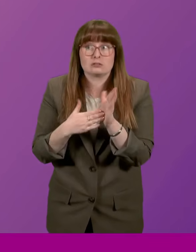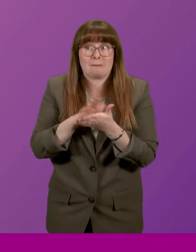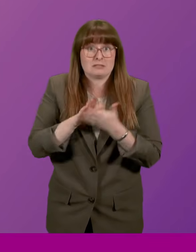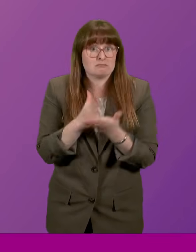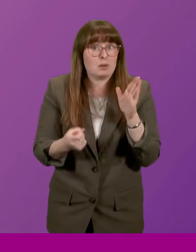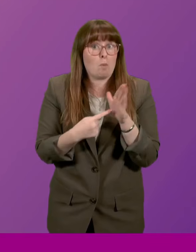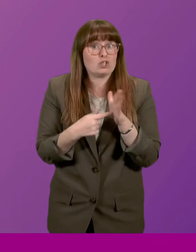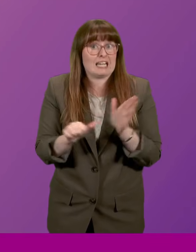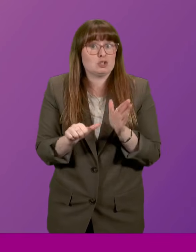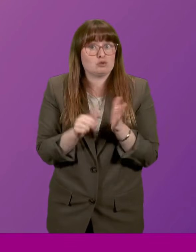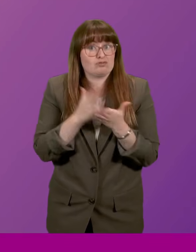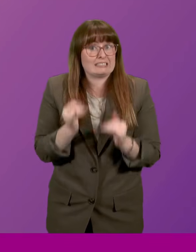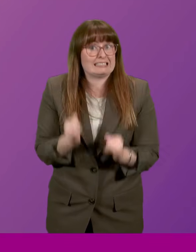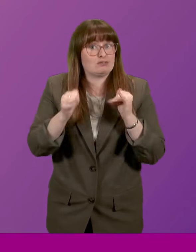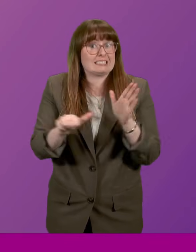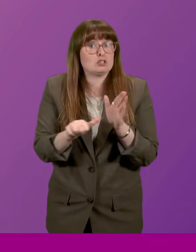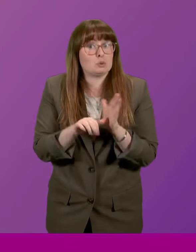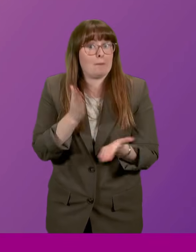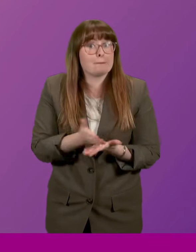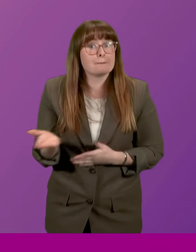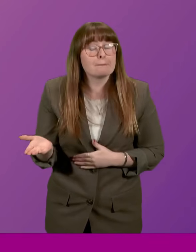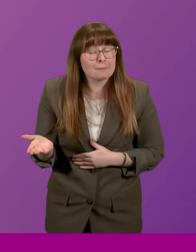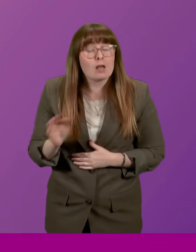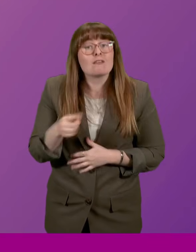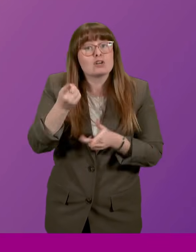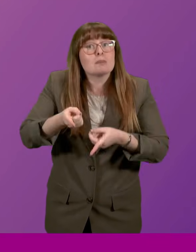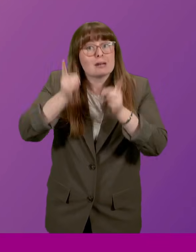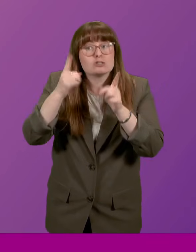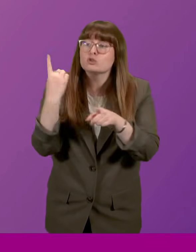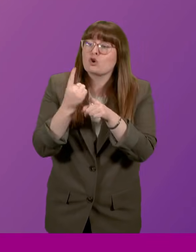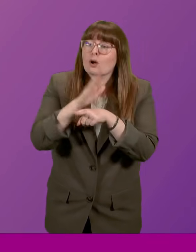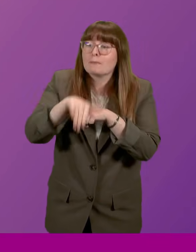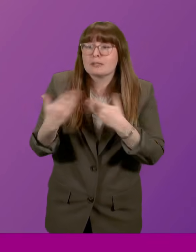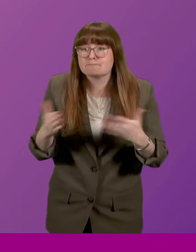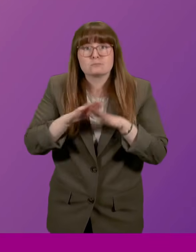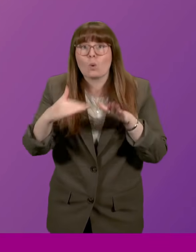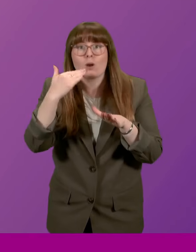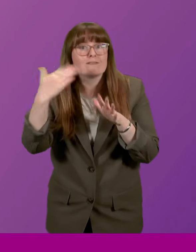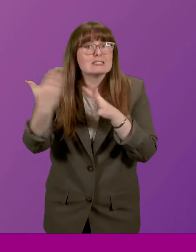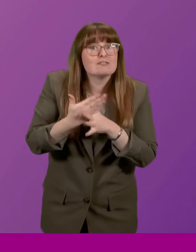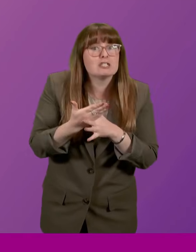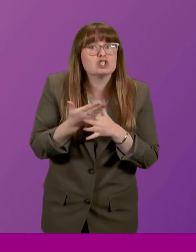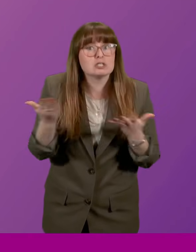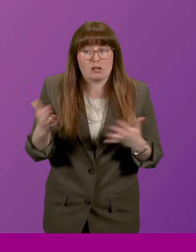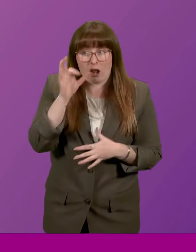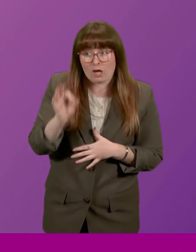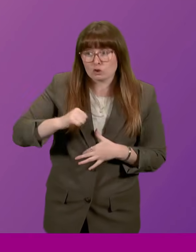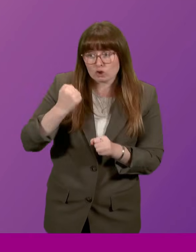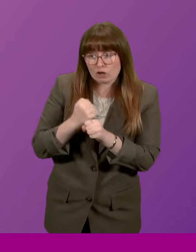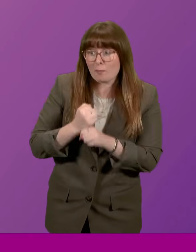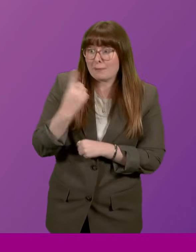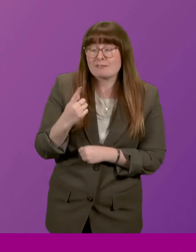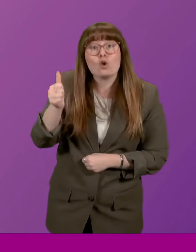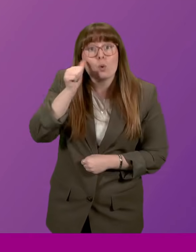the concern about the seriousness of the situation. The First Minister talks about lack of intervention. Can I ask if the Scottish Government were aware